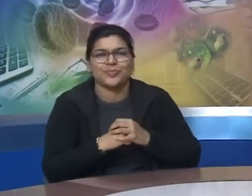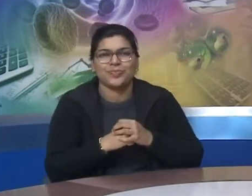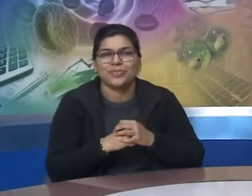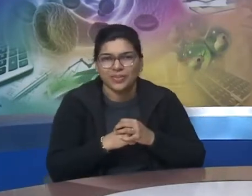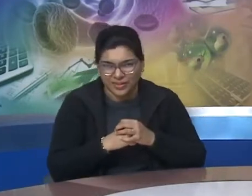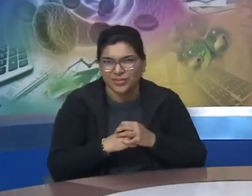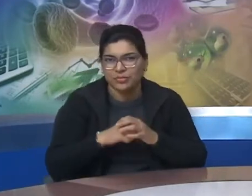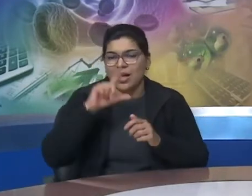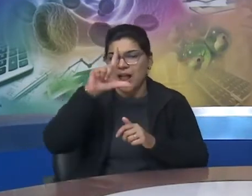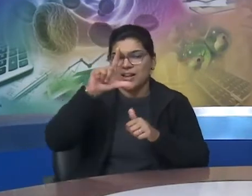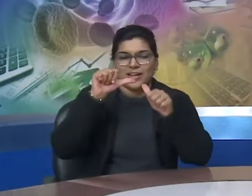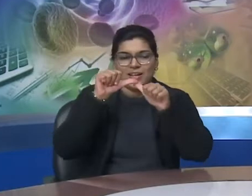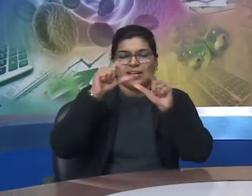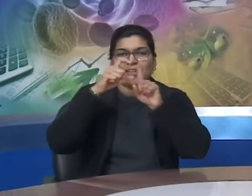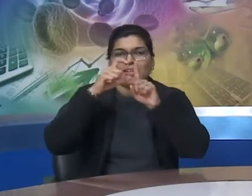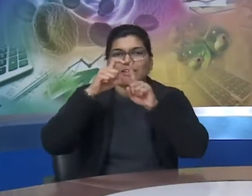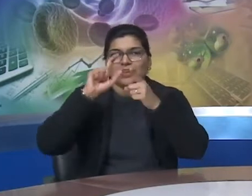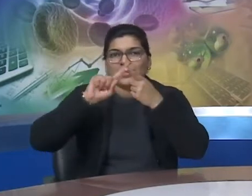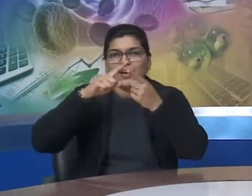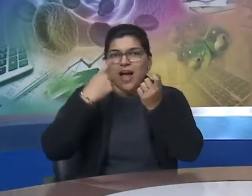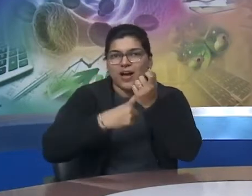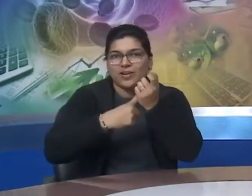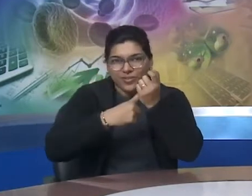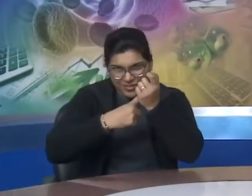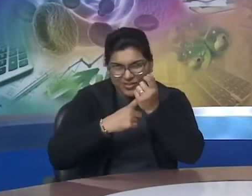One of you take a ladder